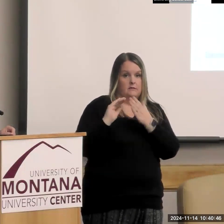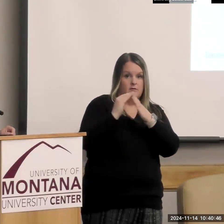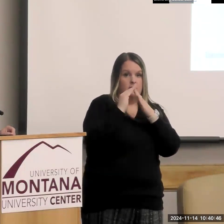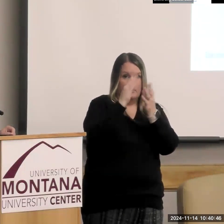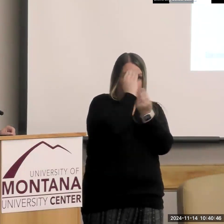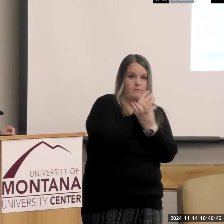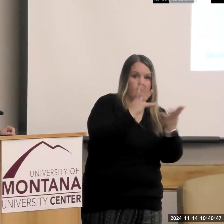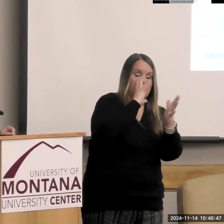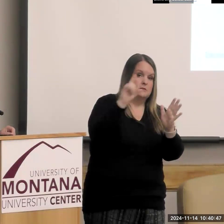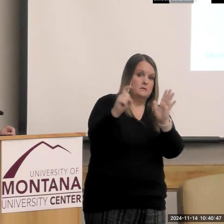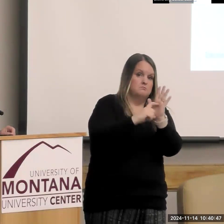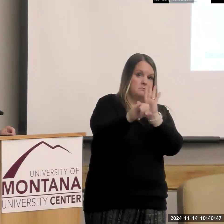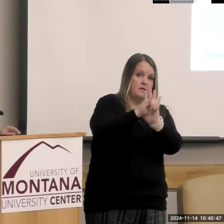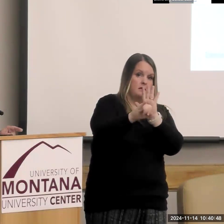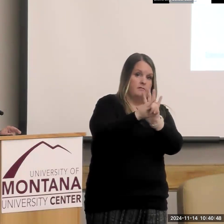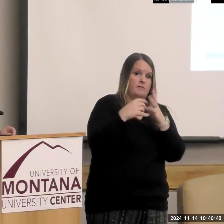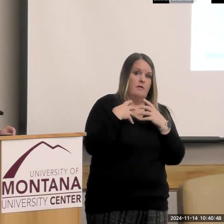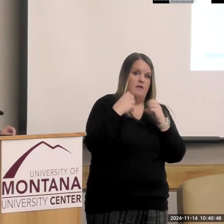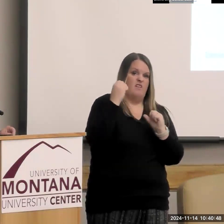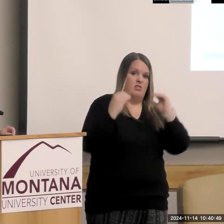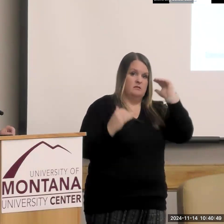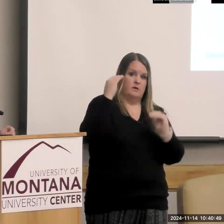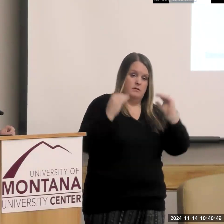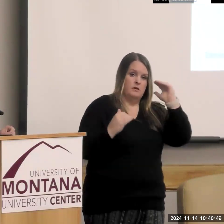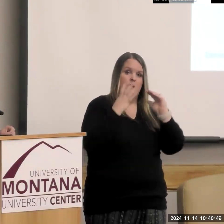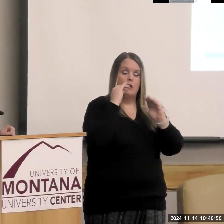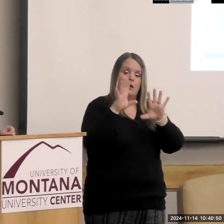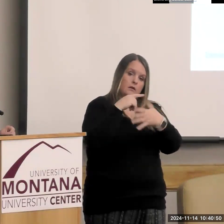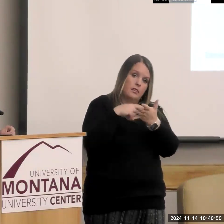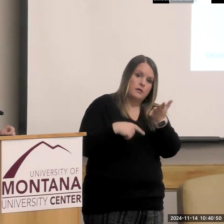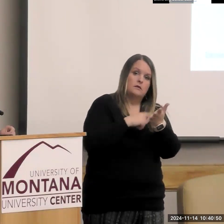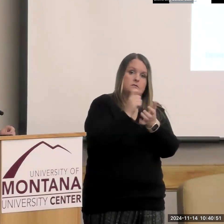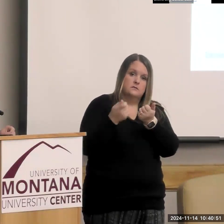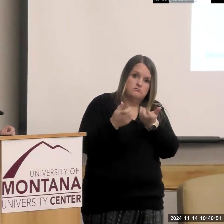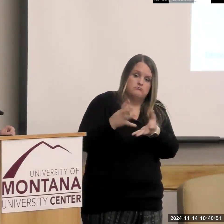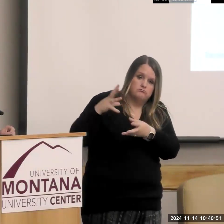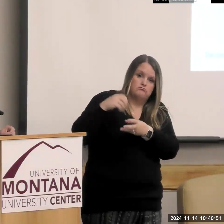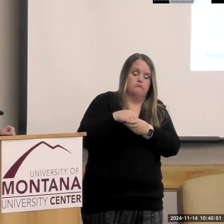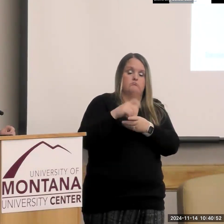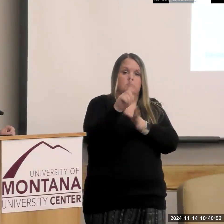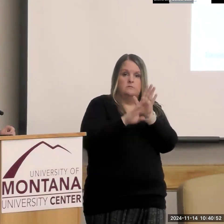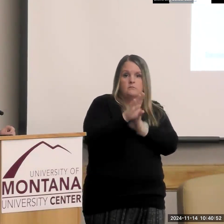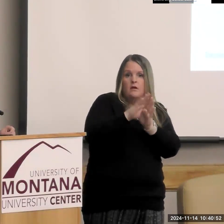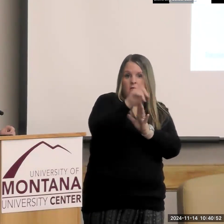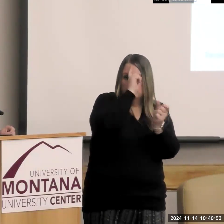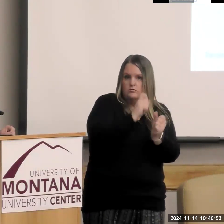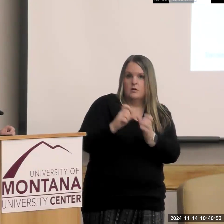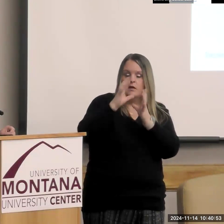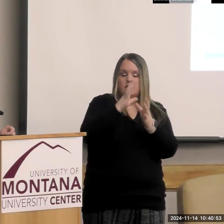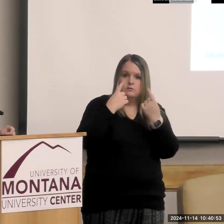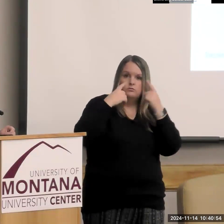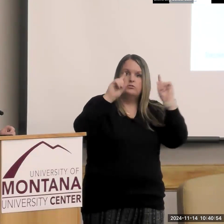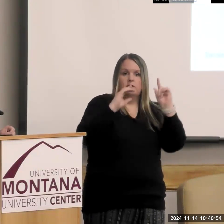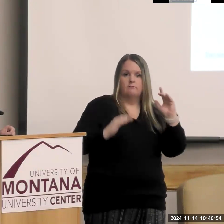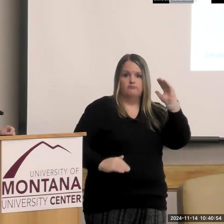the identification of health disparities and factors that contribute to them in order to develop strategies that achieve